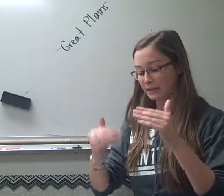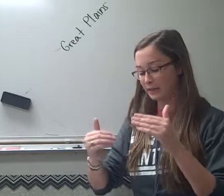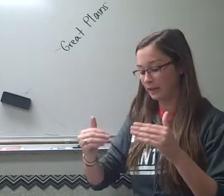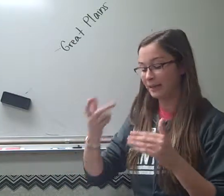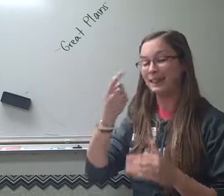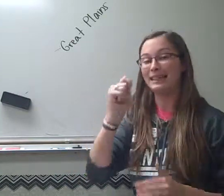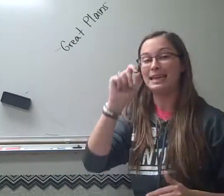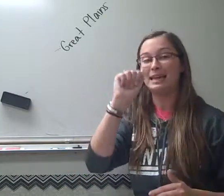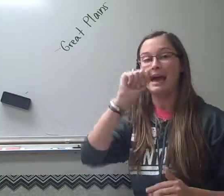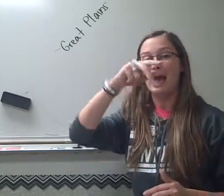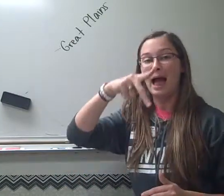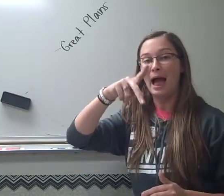thing, the